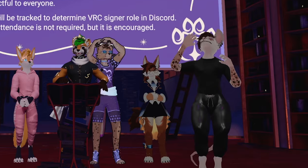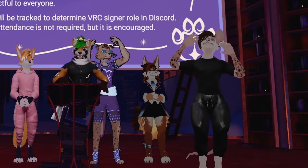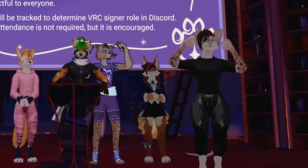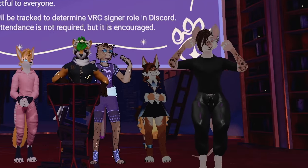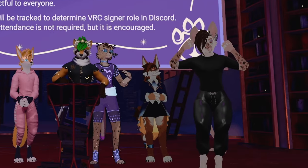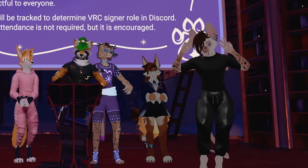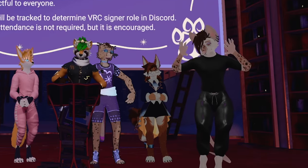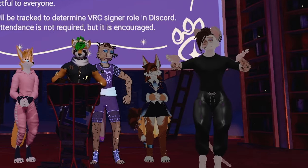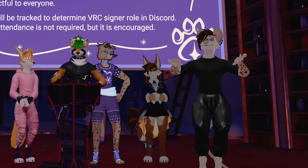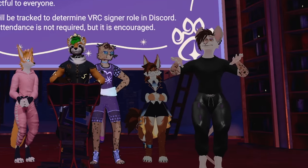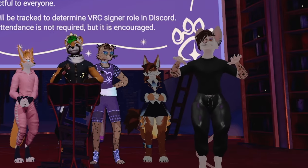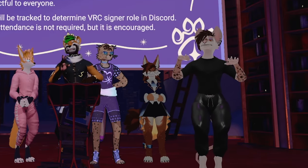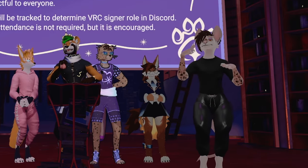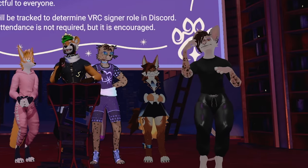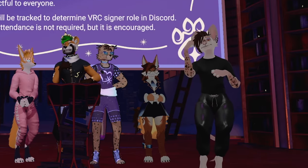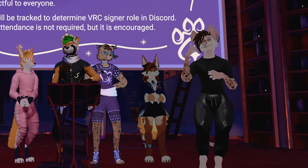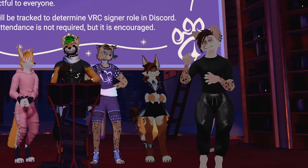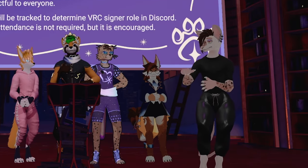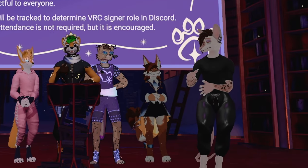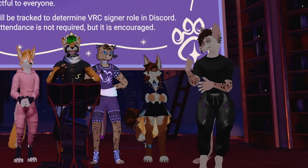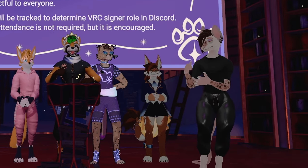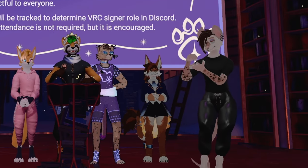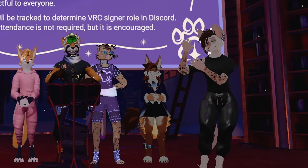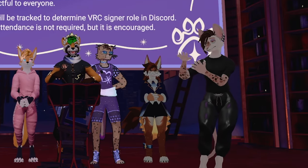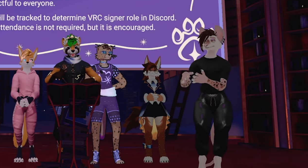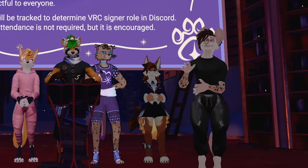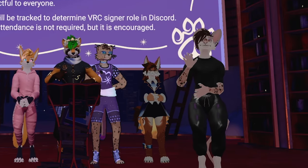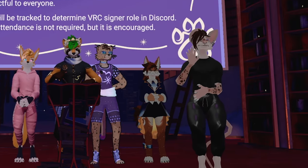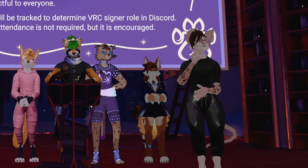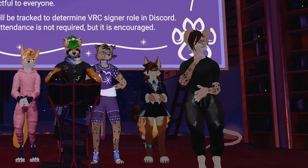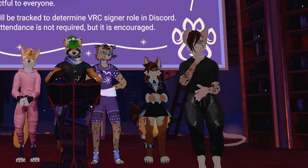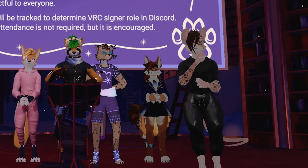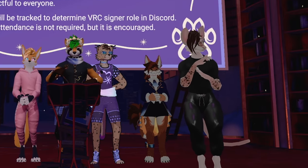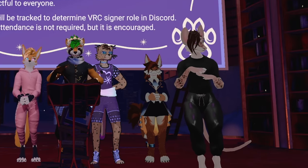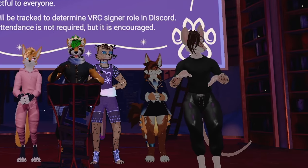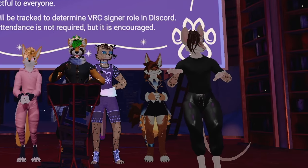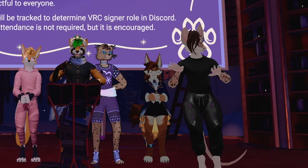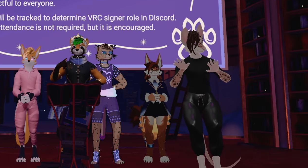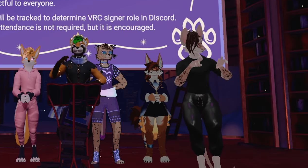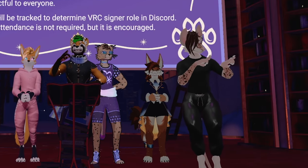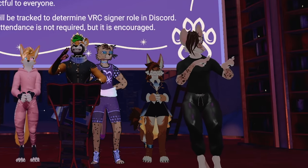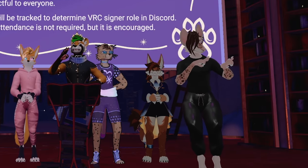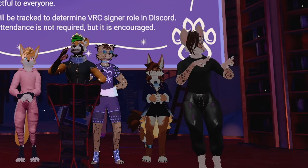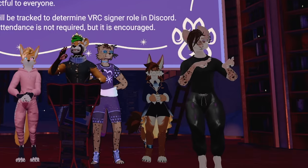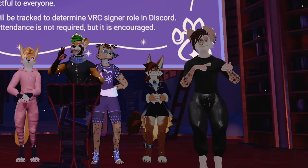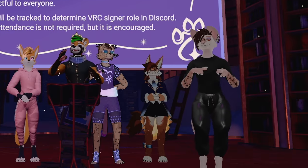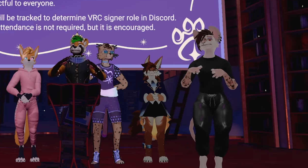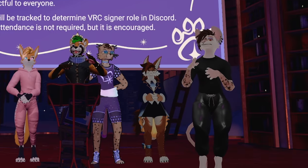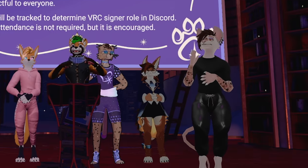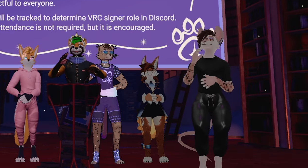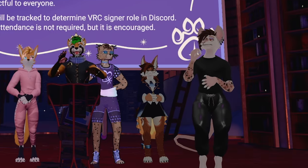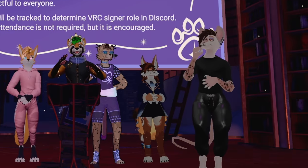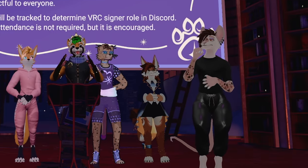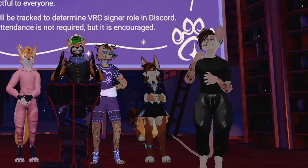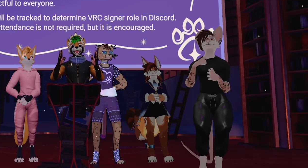everybody else is dead quiet. So just mics off during class. And then try not to block line of sight to